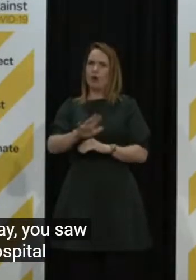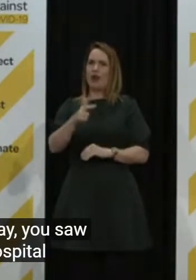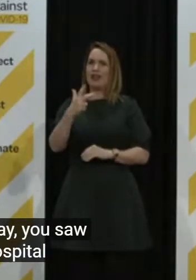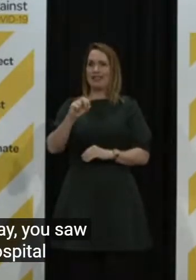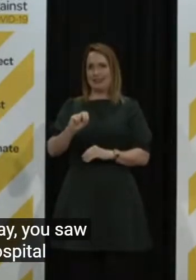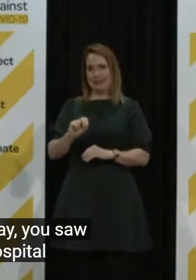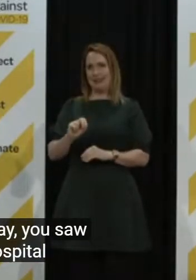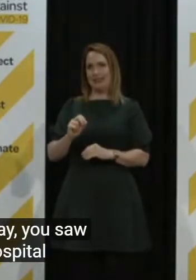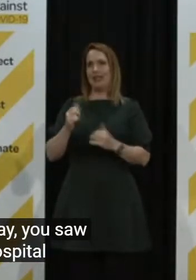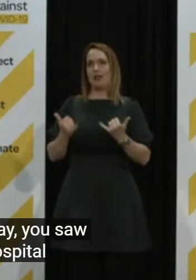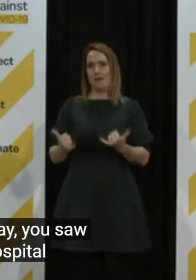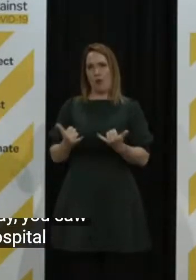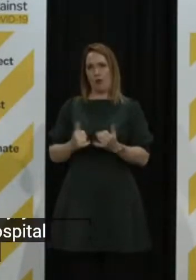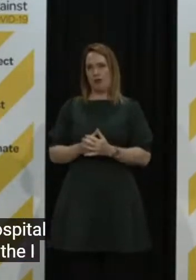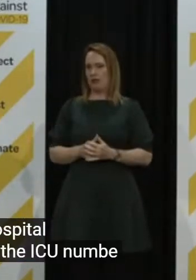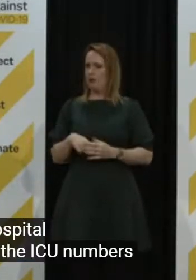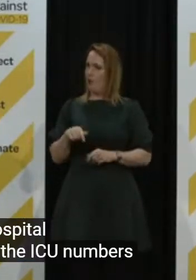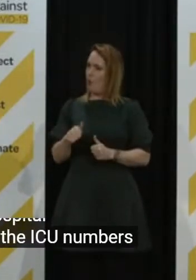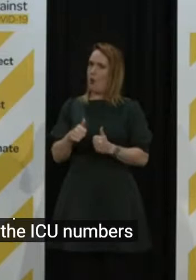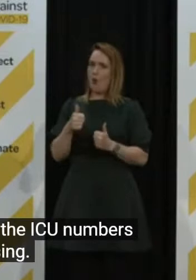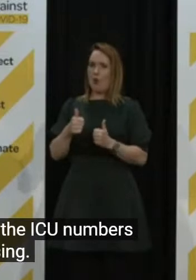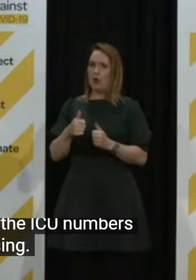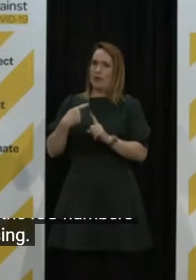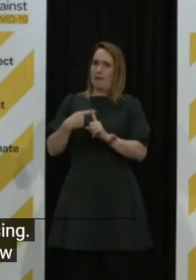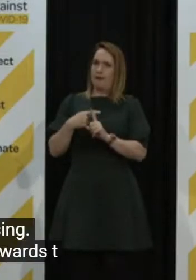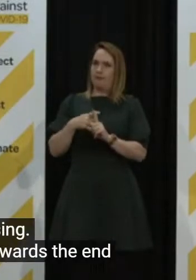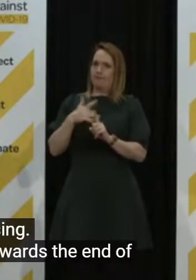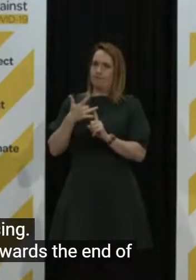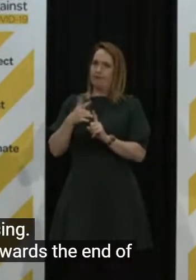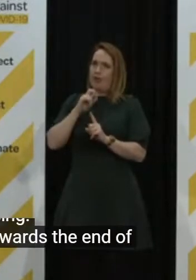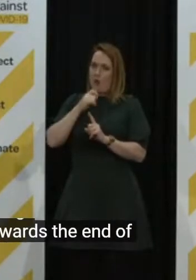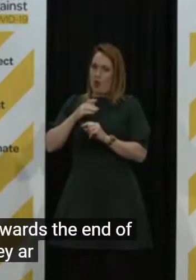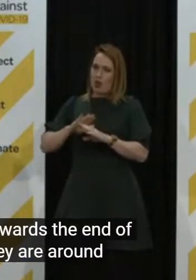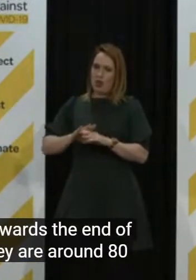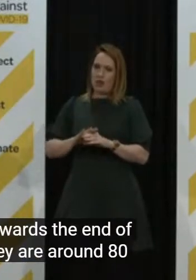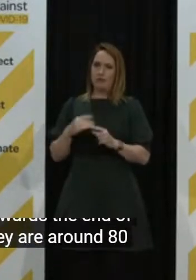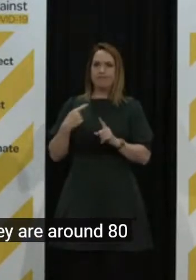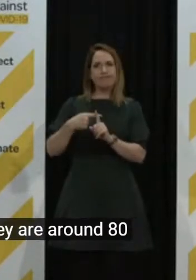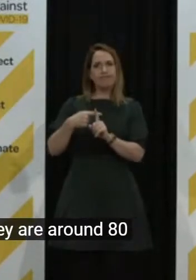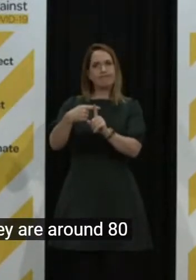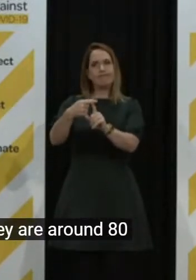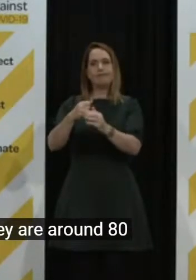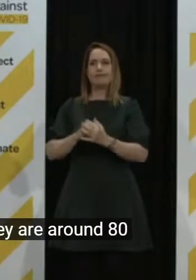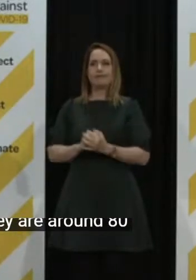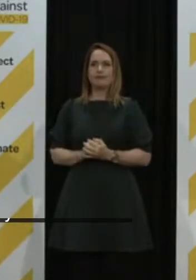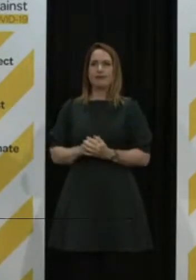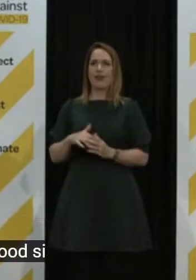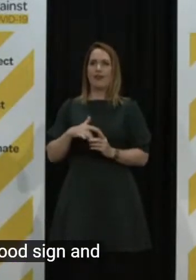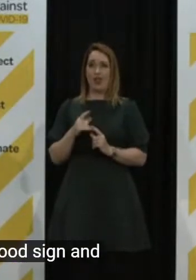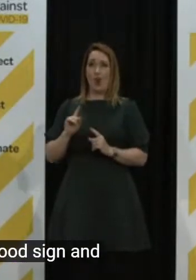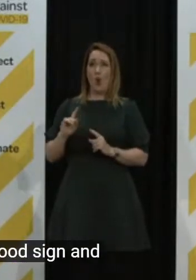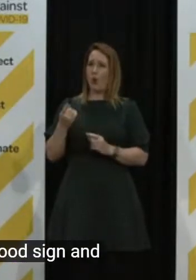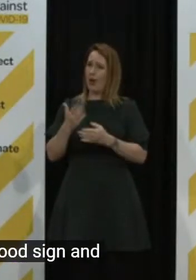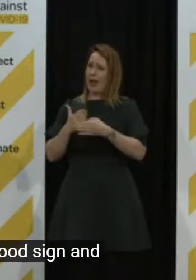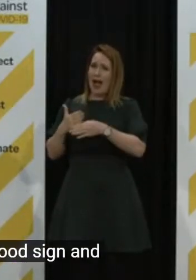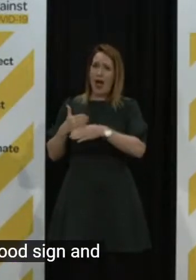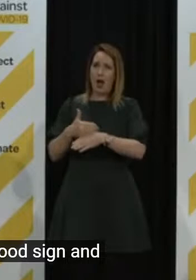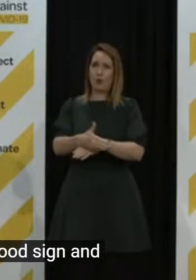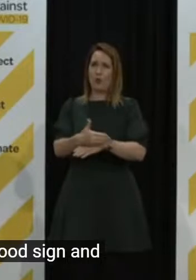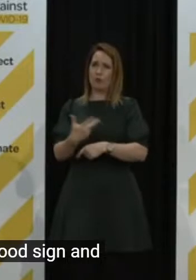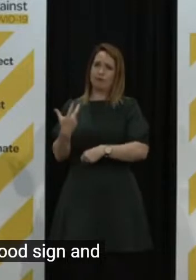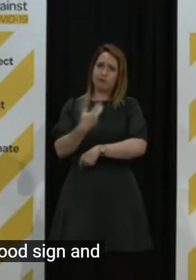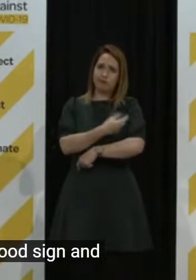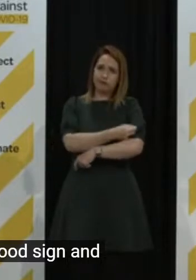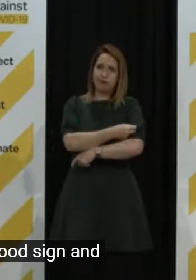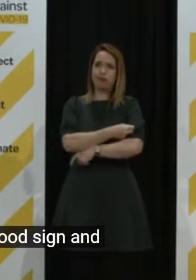at the moment. This is a really good sign, and it's a reflection of the good work that Auckland has been doing